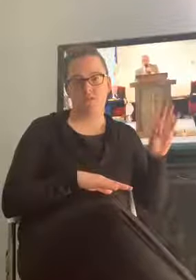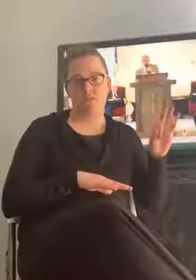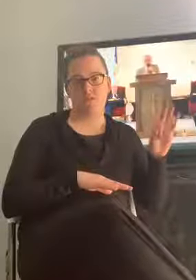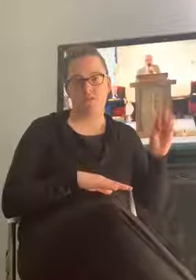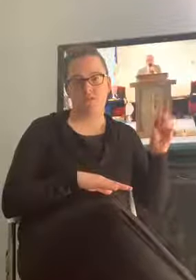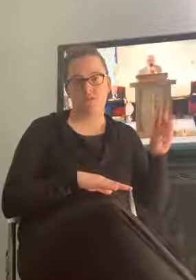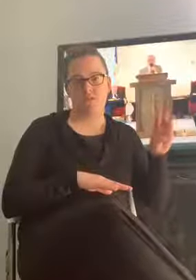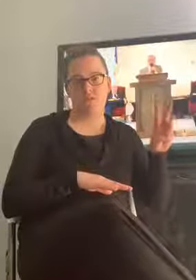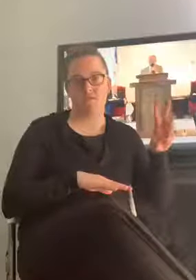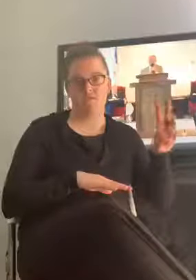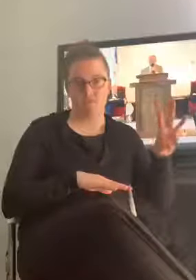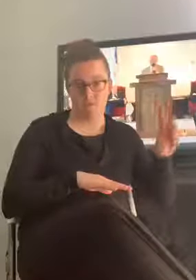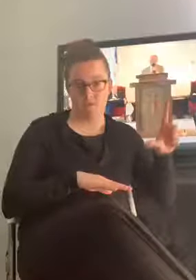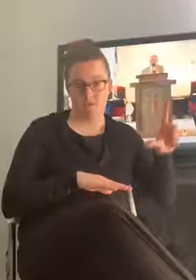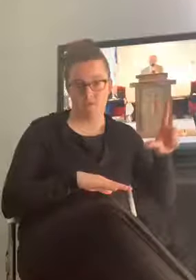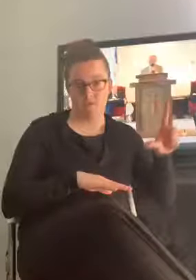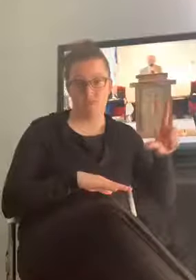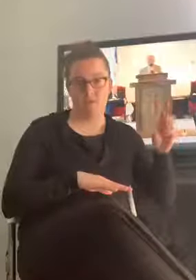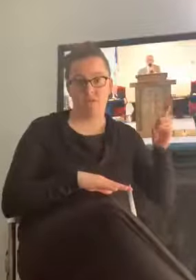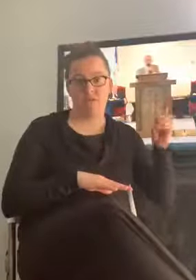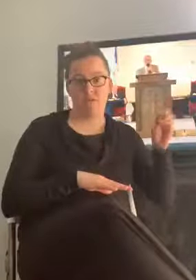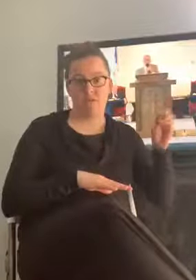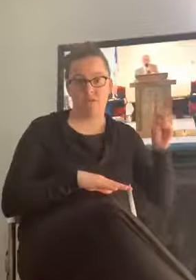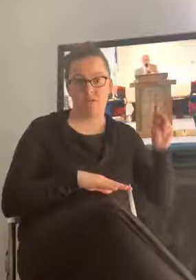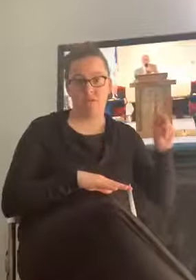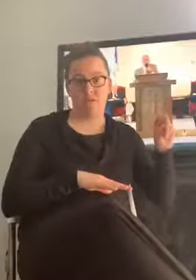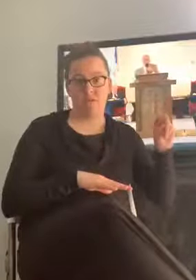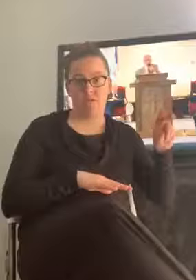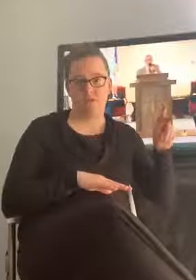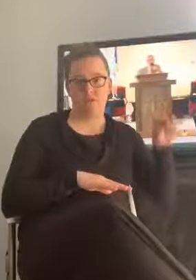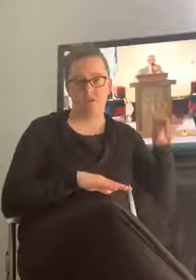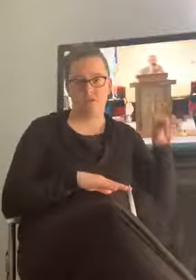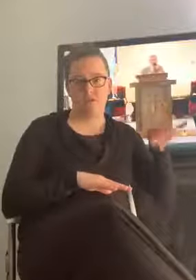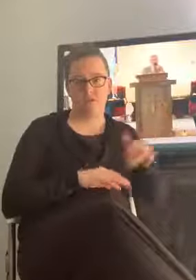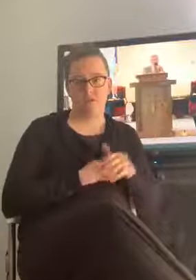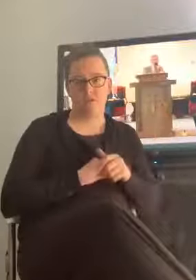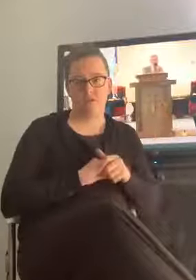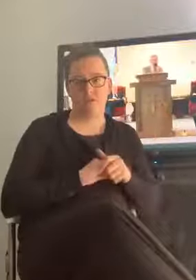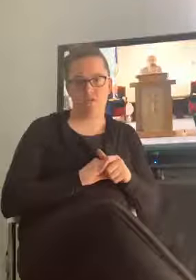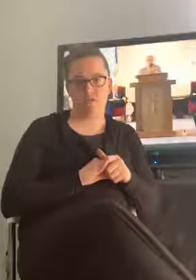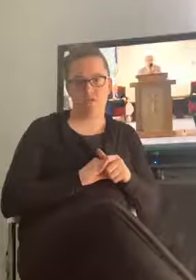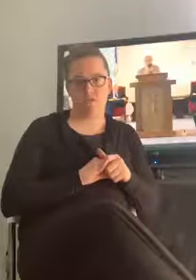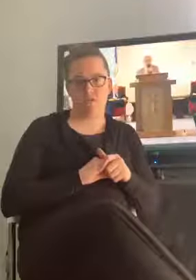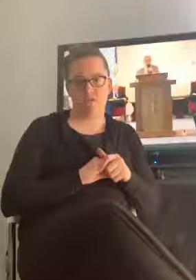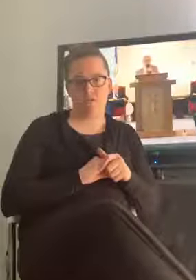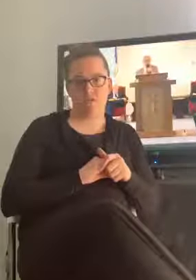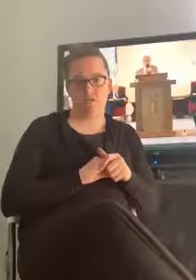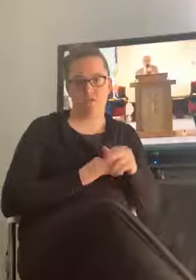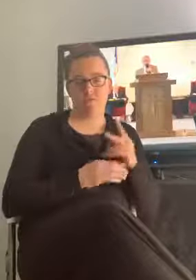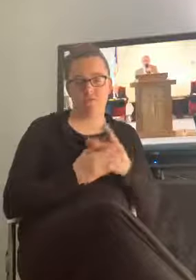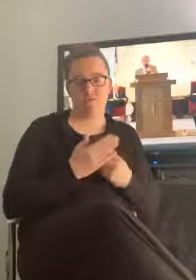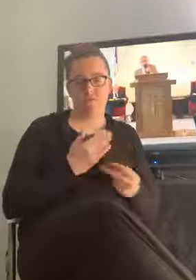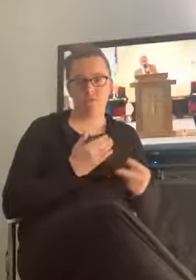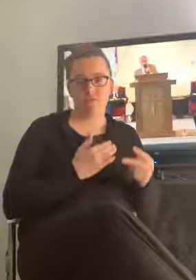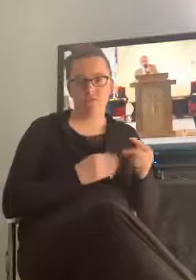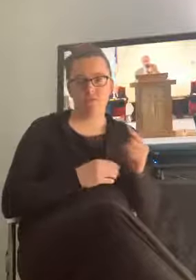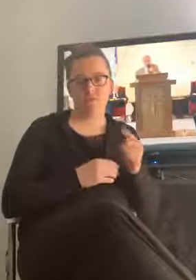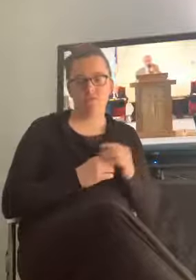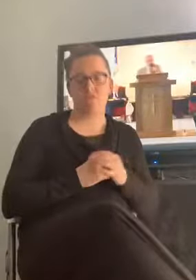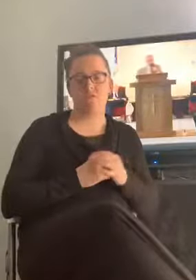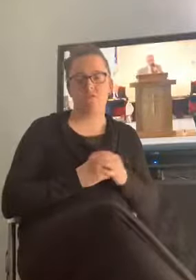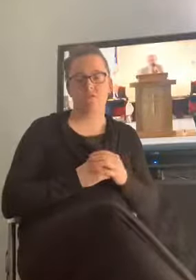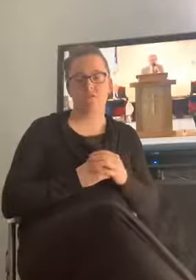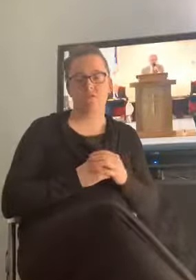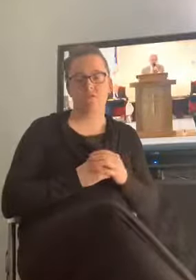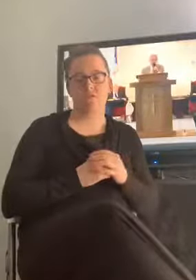This scripture in Matthew 21 and verse 4 is in reference to the words